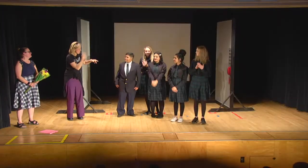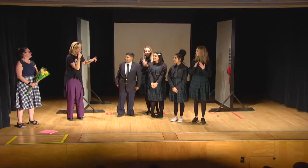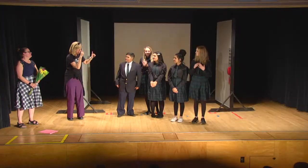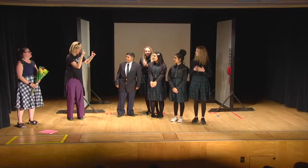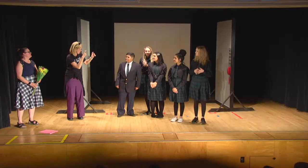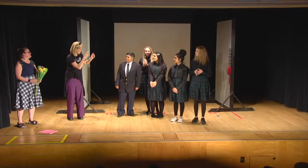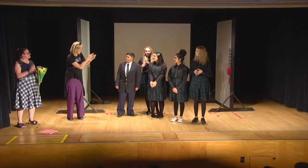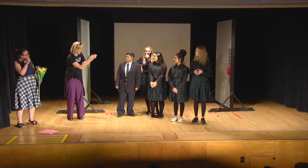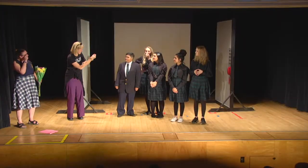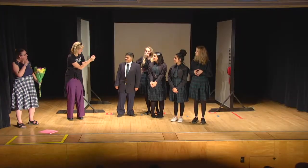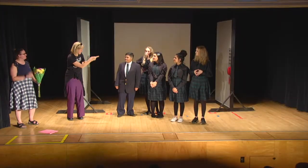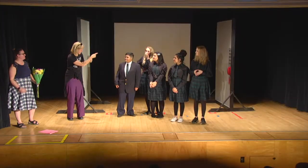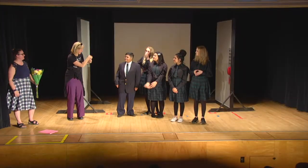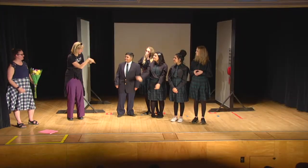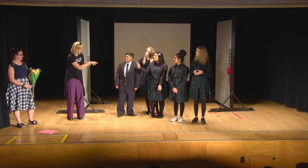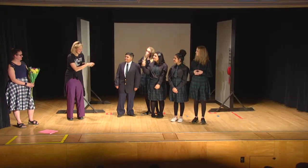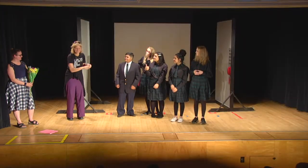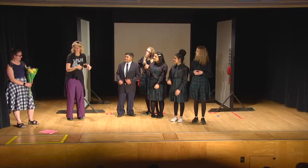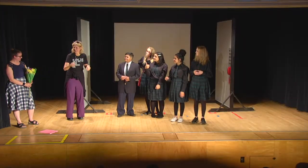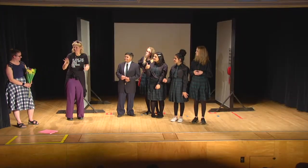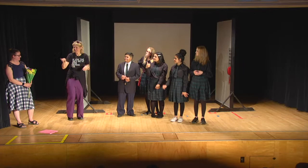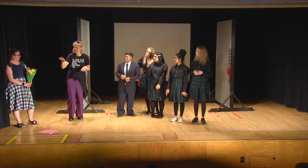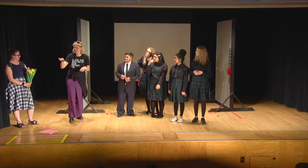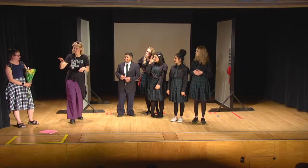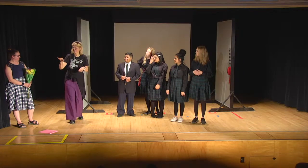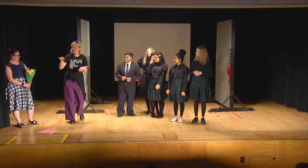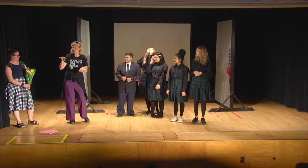Everyone claps. And if the cast can please stay for a quick picture.